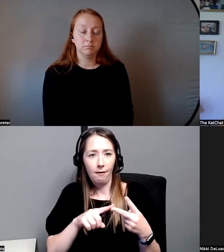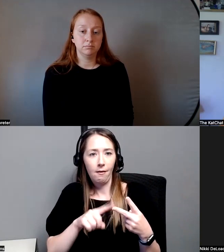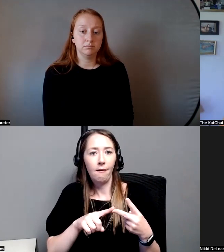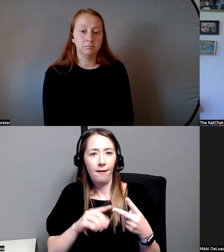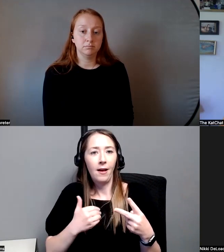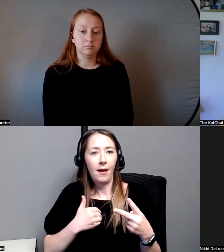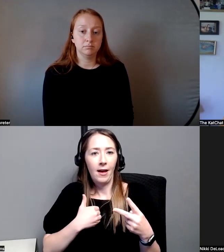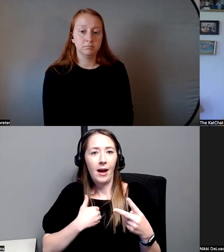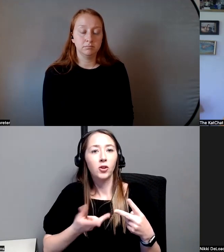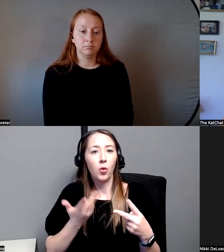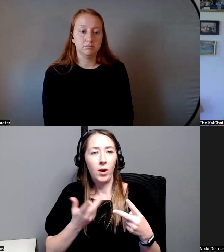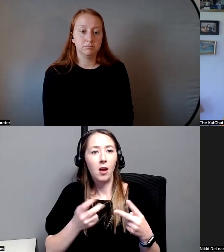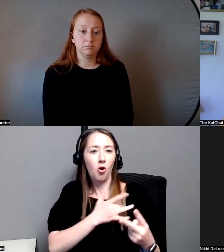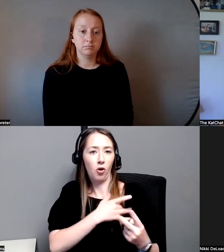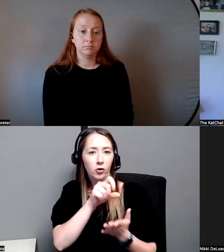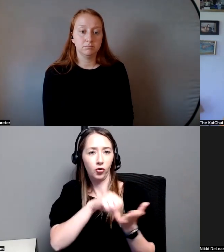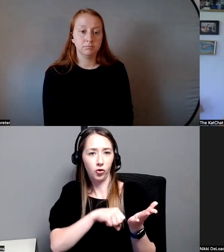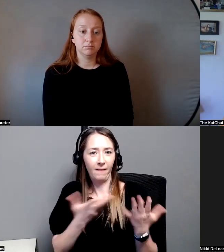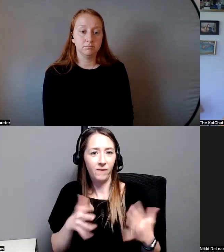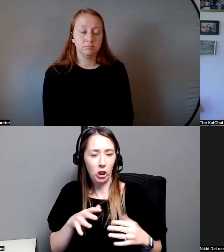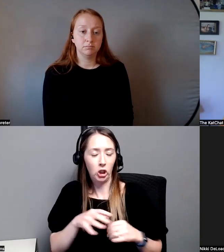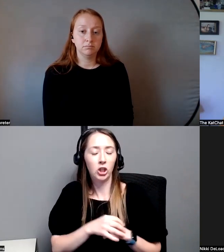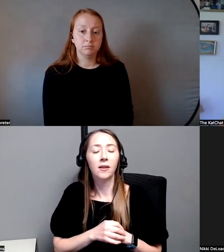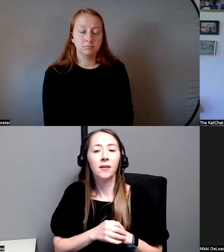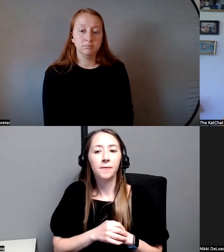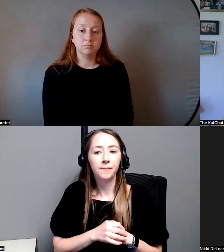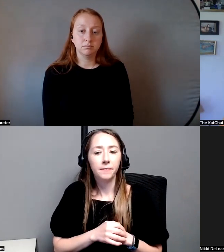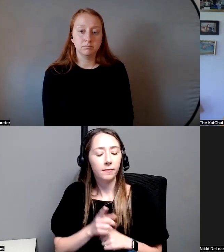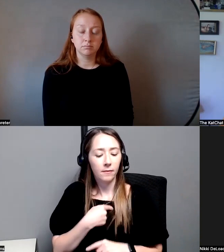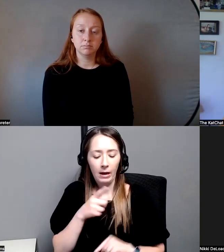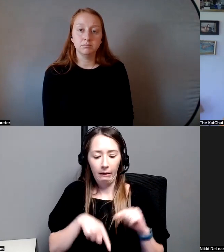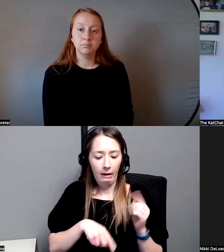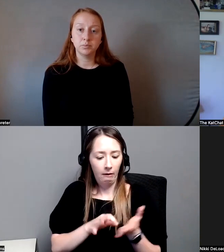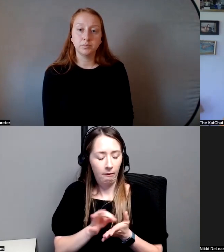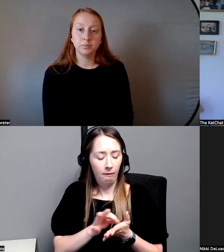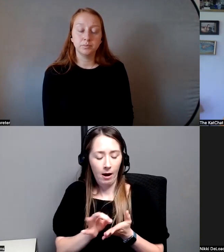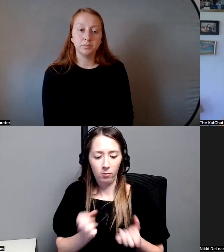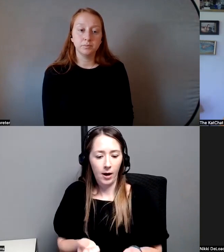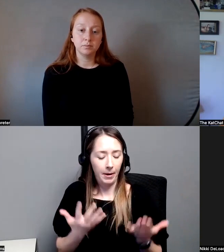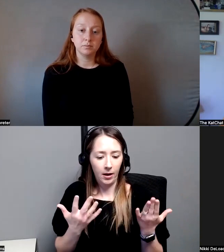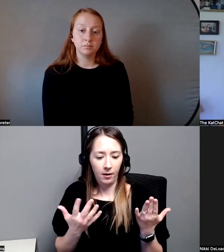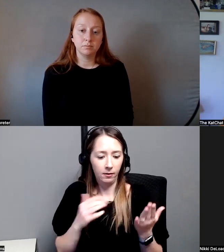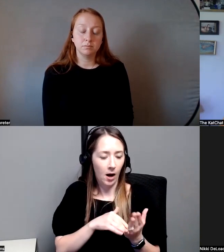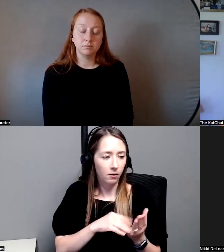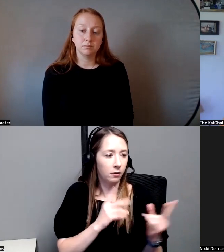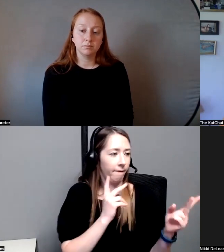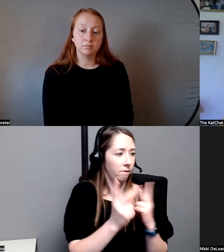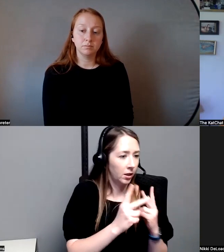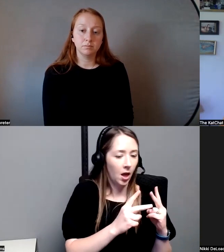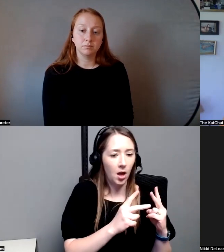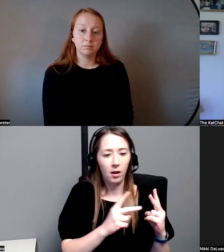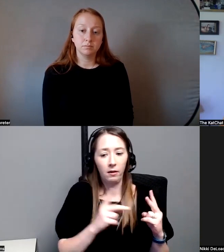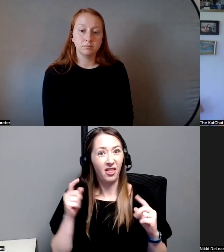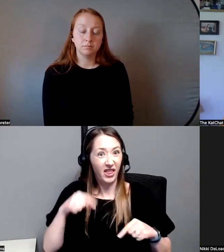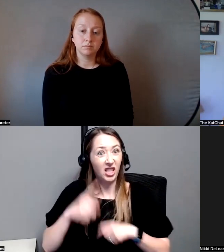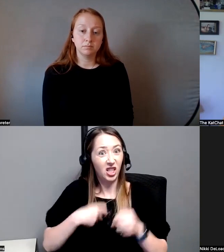has gone through 3 heart surgeries, and we have, I can't even count how many doctors, and even this year, how many